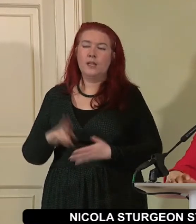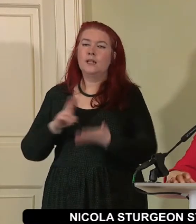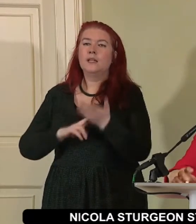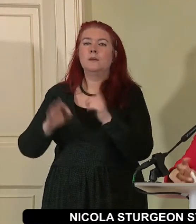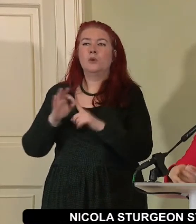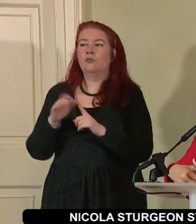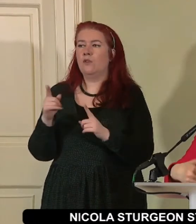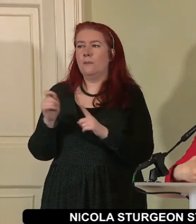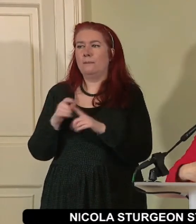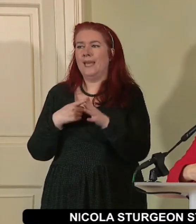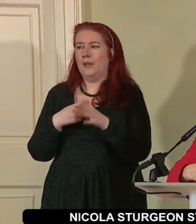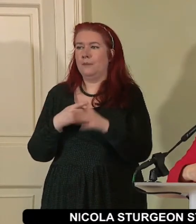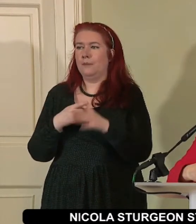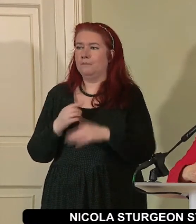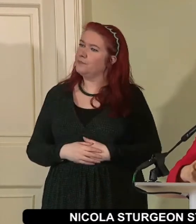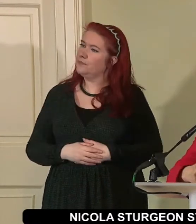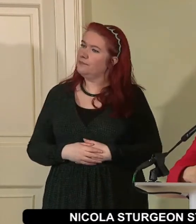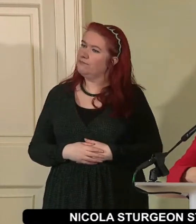from PA.